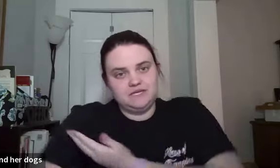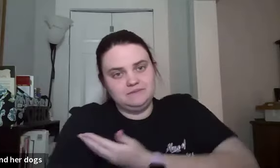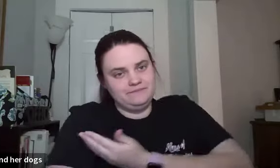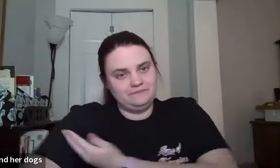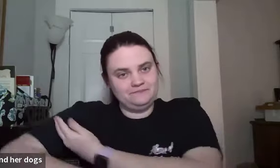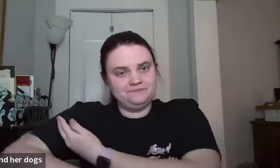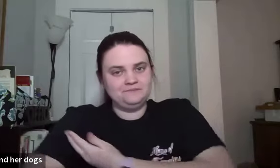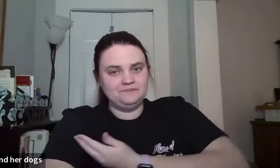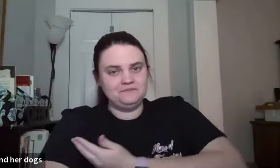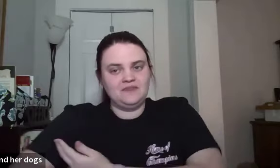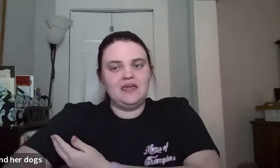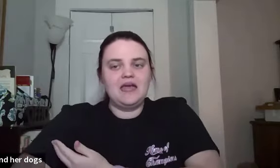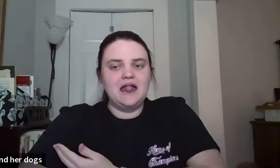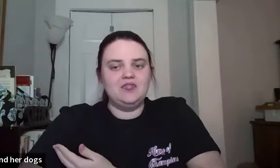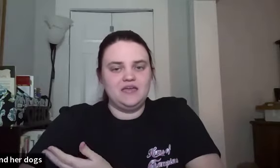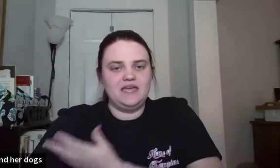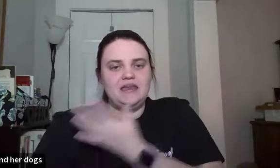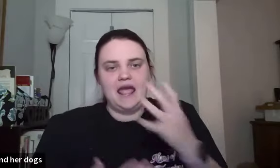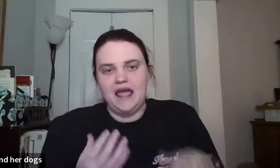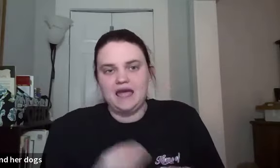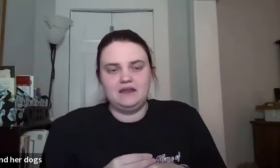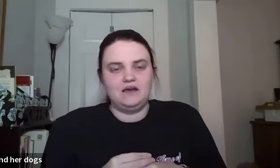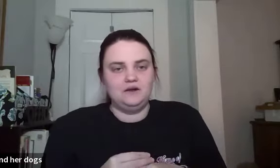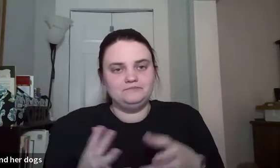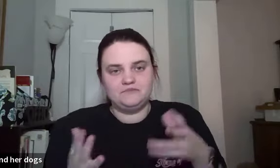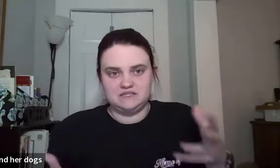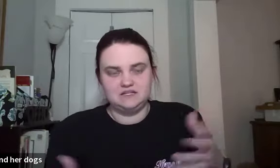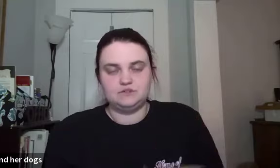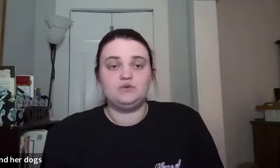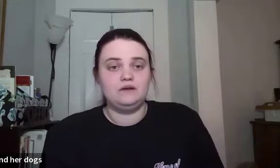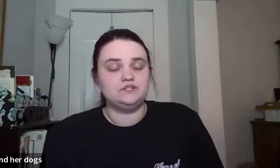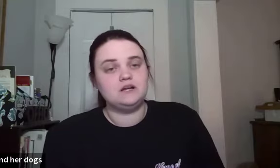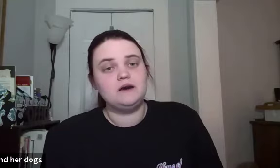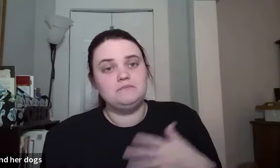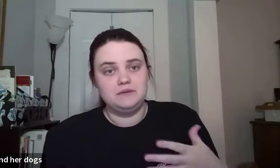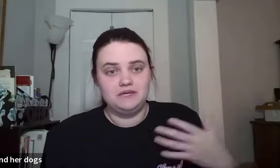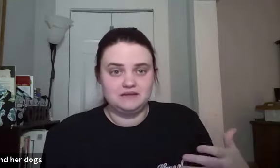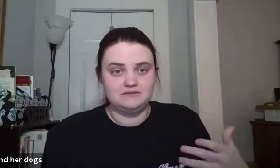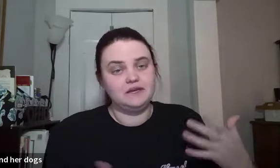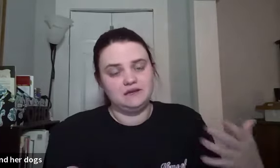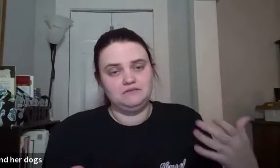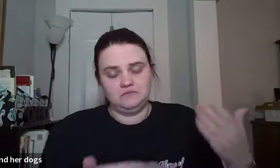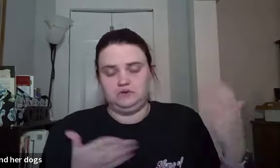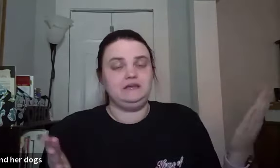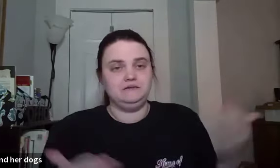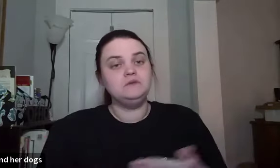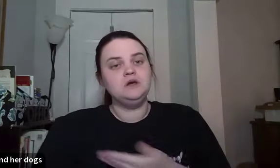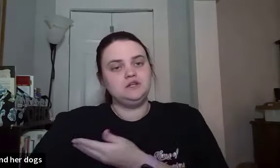baby and then add the sign to it. So like when you're talking about a baby kitten, or a kitten, you